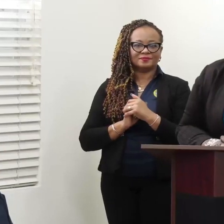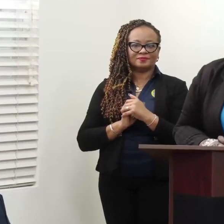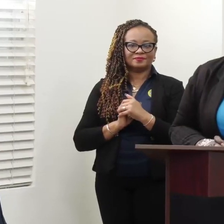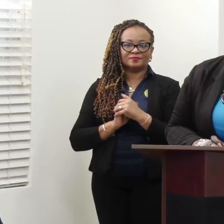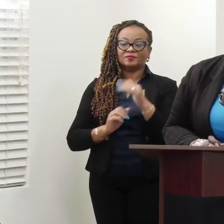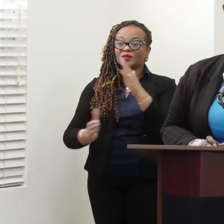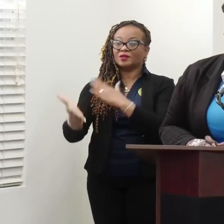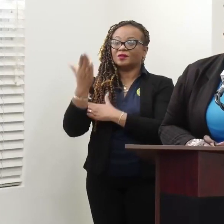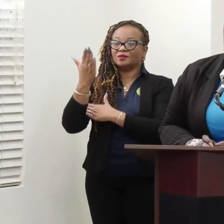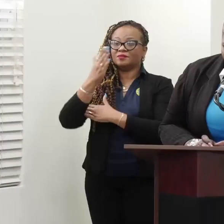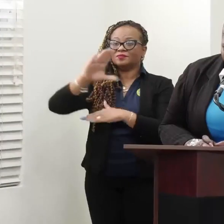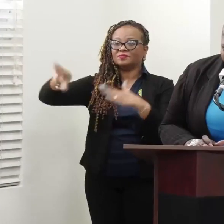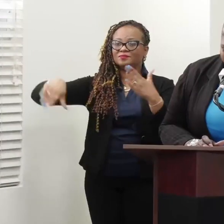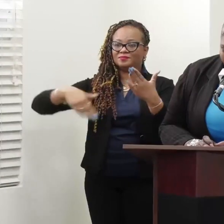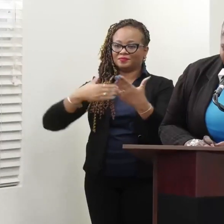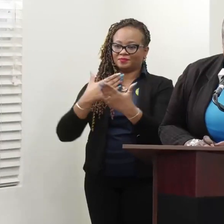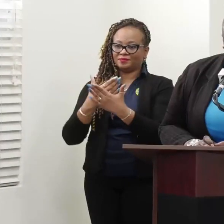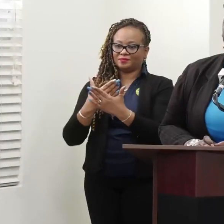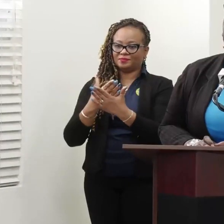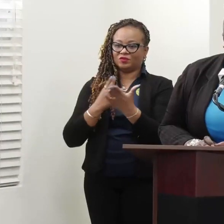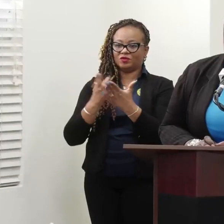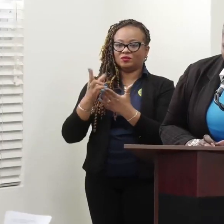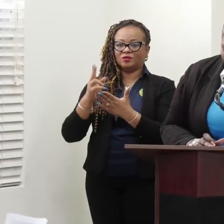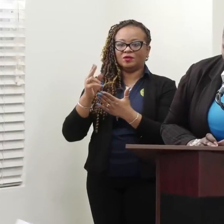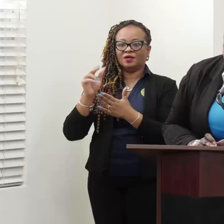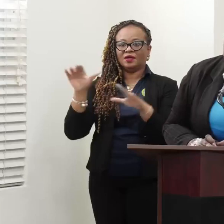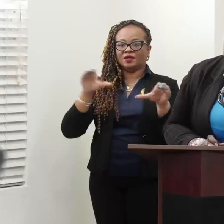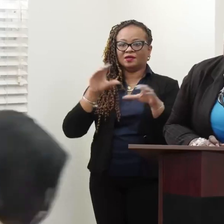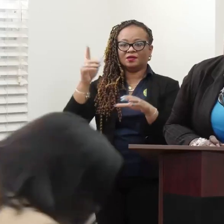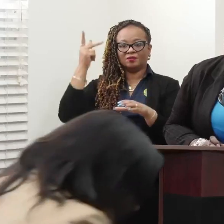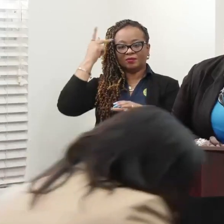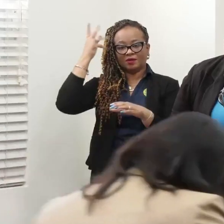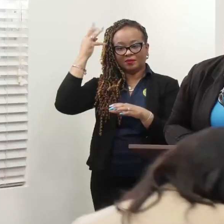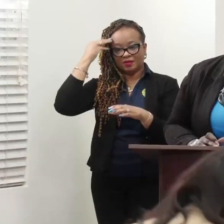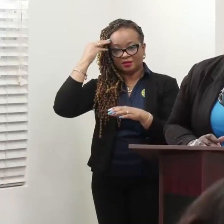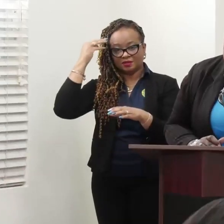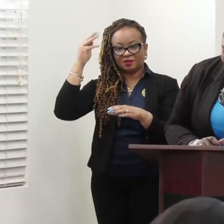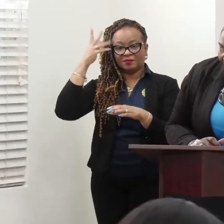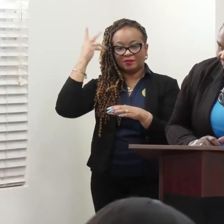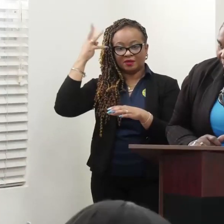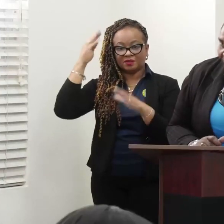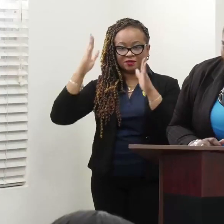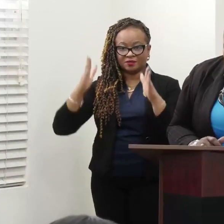Good morning, all. Honorable Acting Prime Minister,